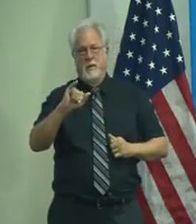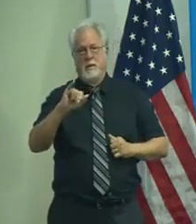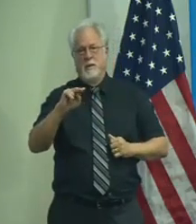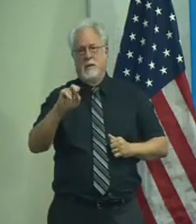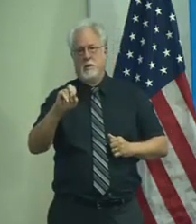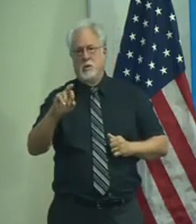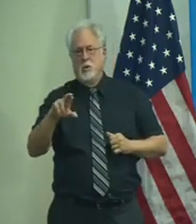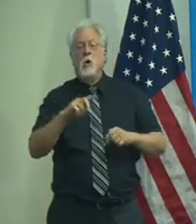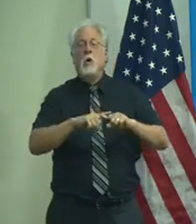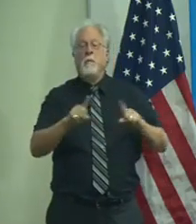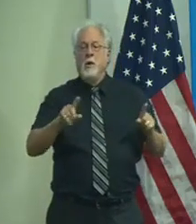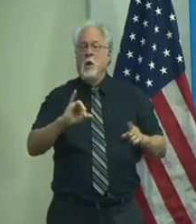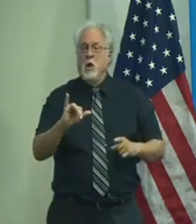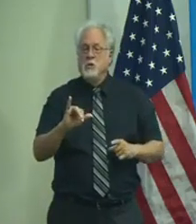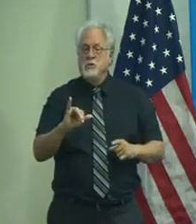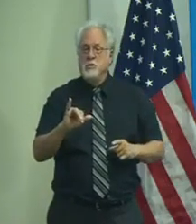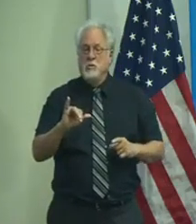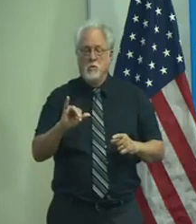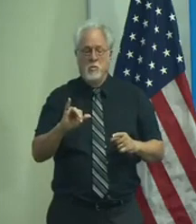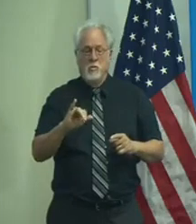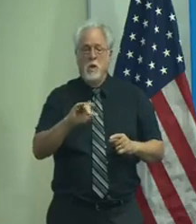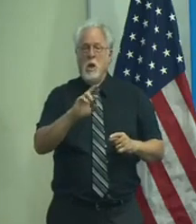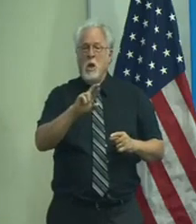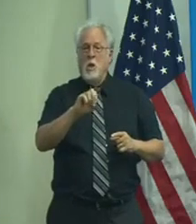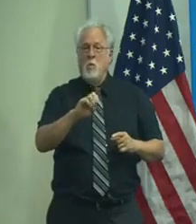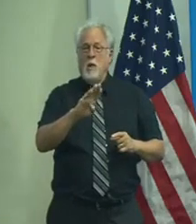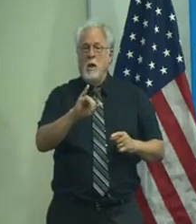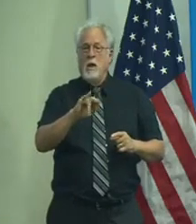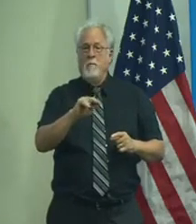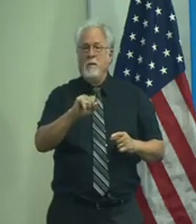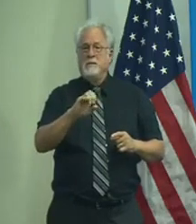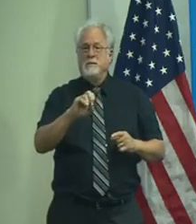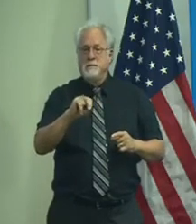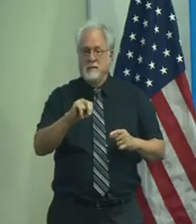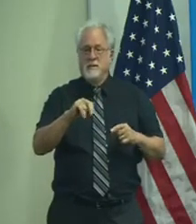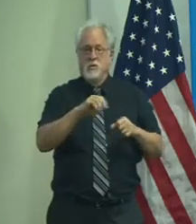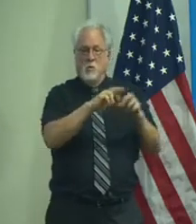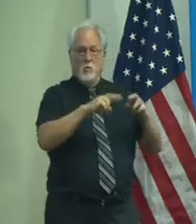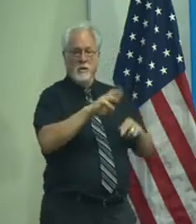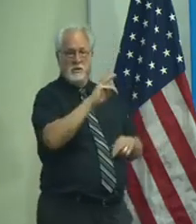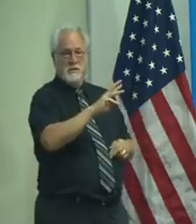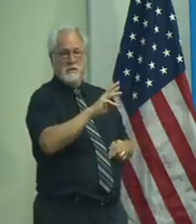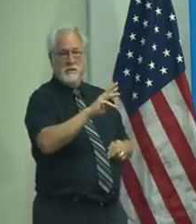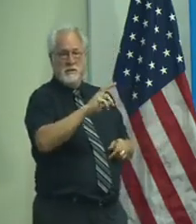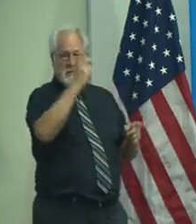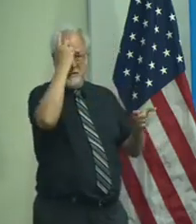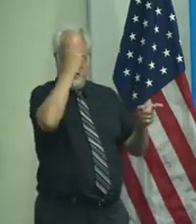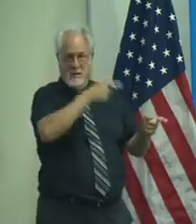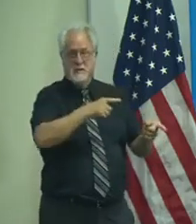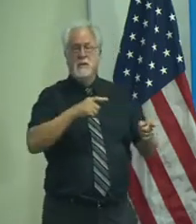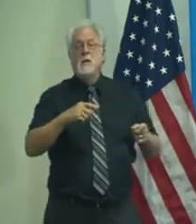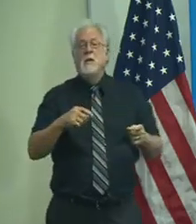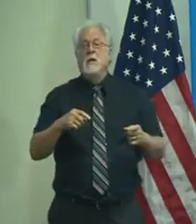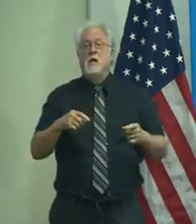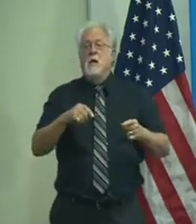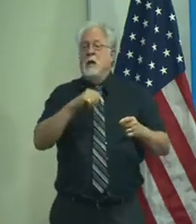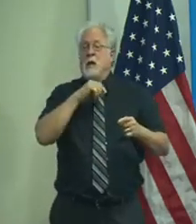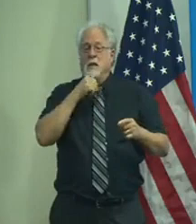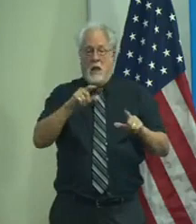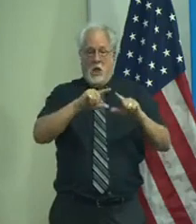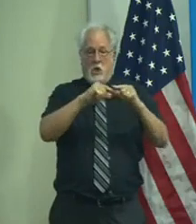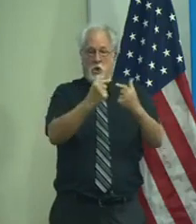with Administrator Tony Robinson in Region 6, the non-congregate